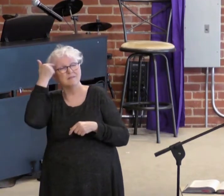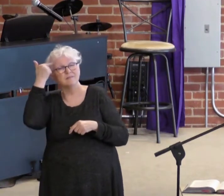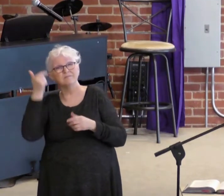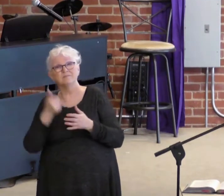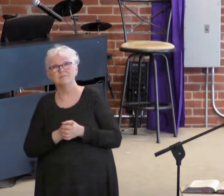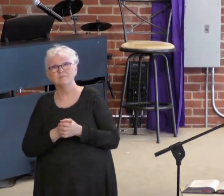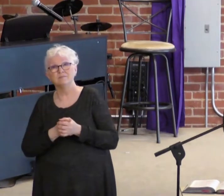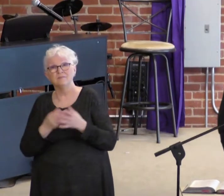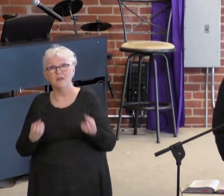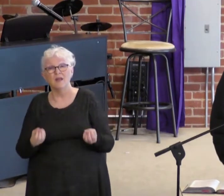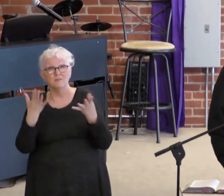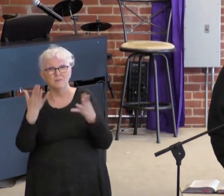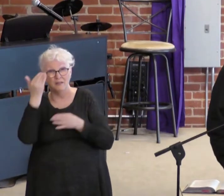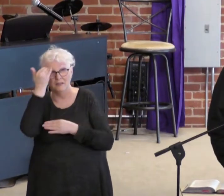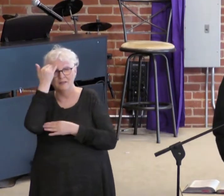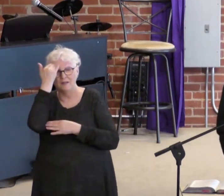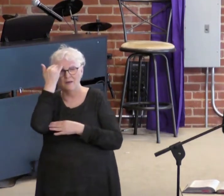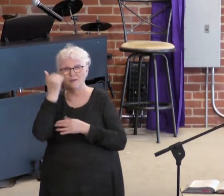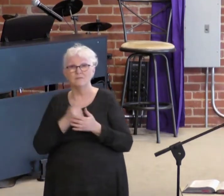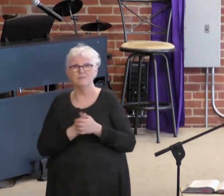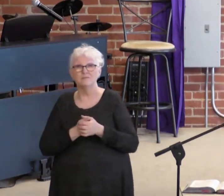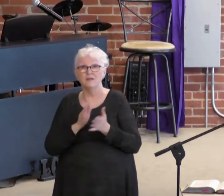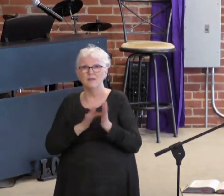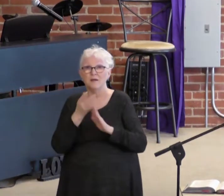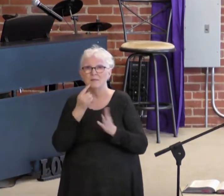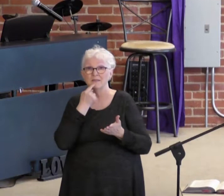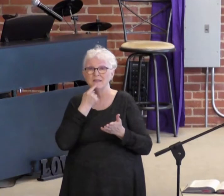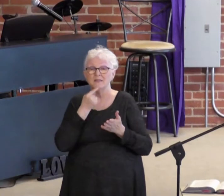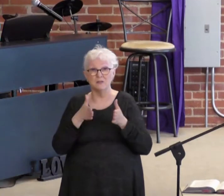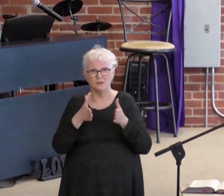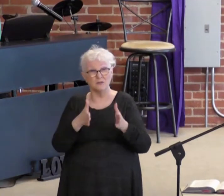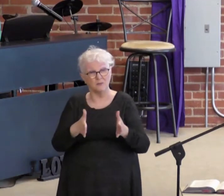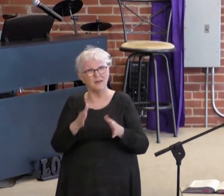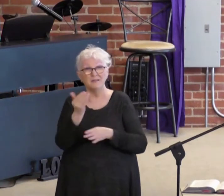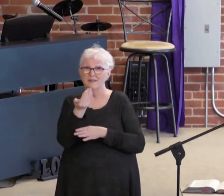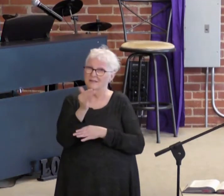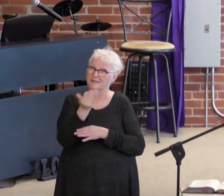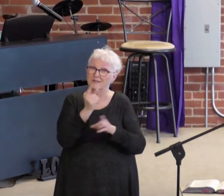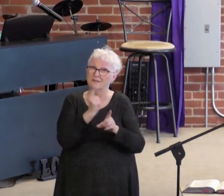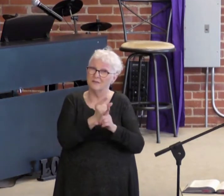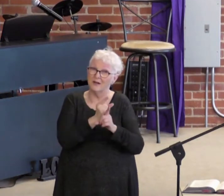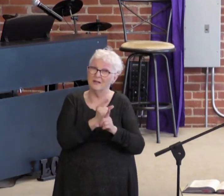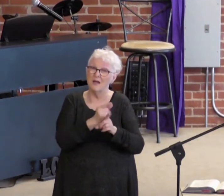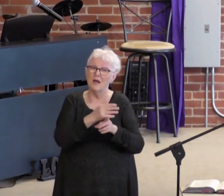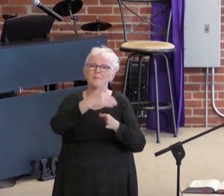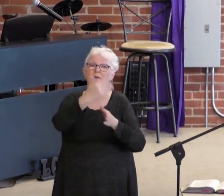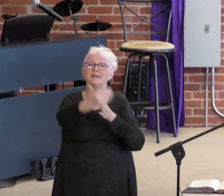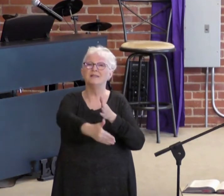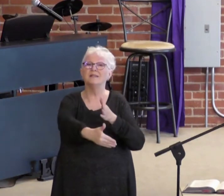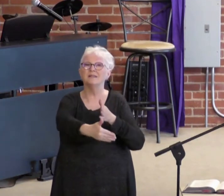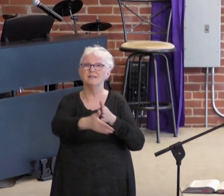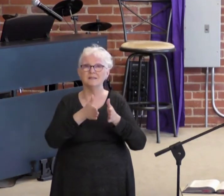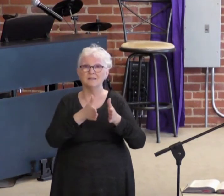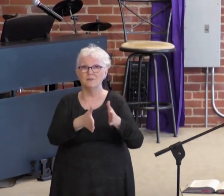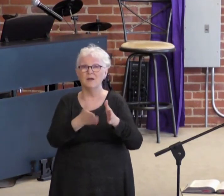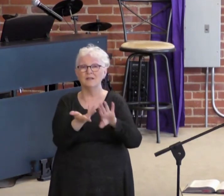How many of you know the Bible says there is a way that seems right to a man, but the end of that way is death?